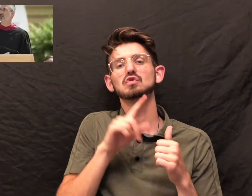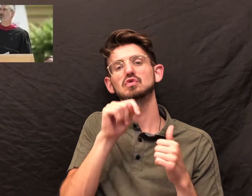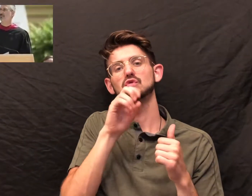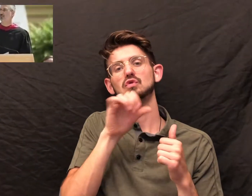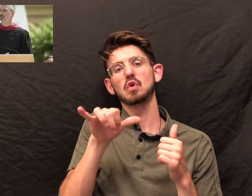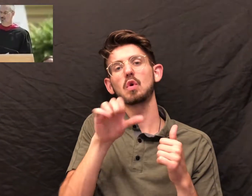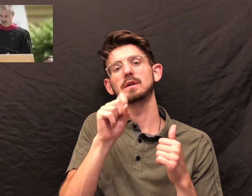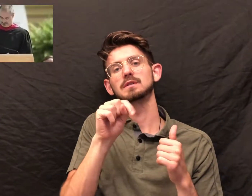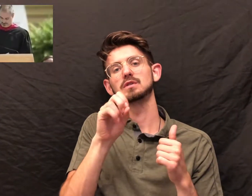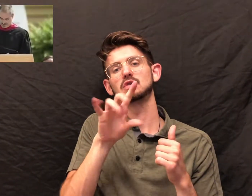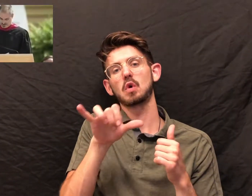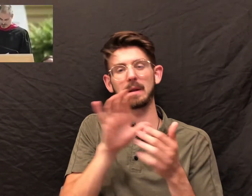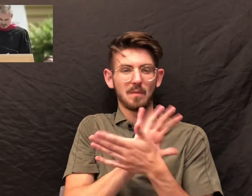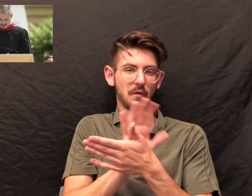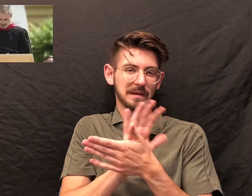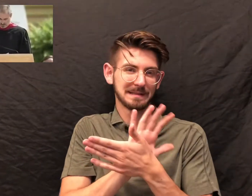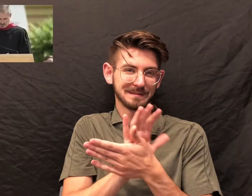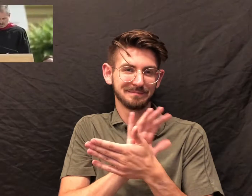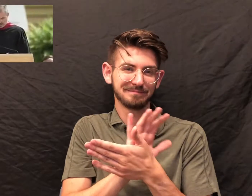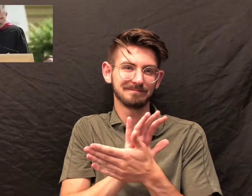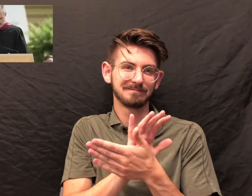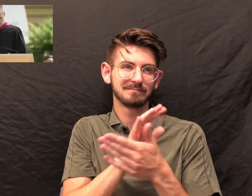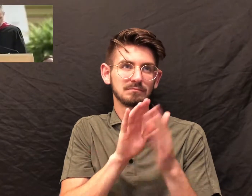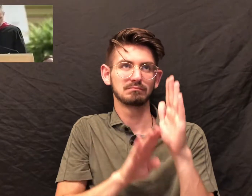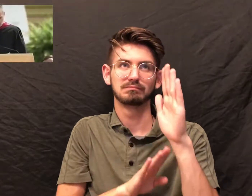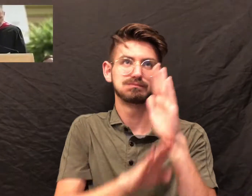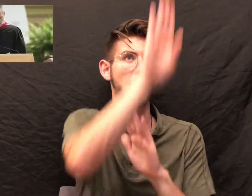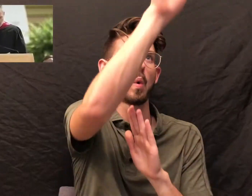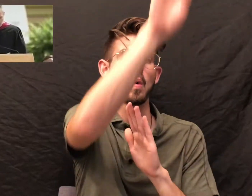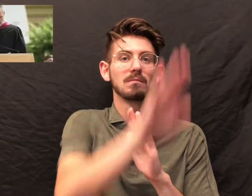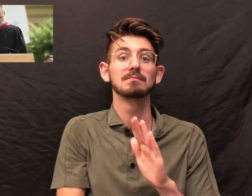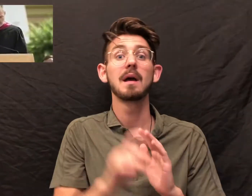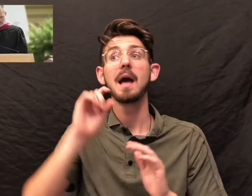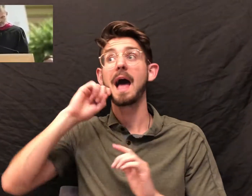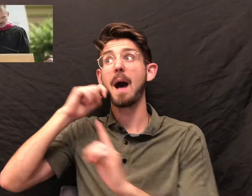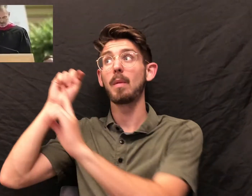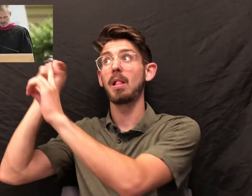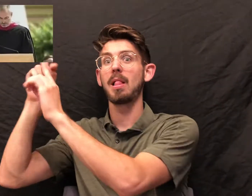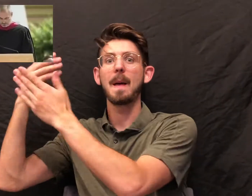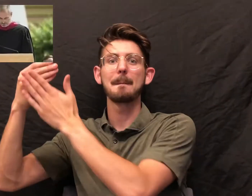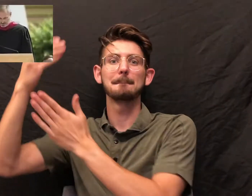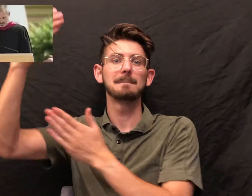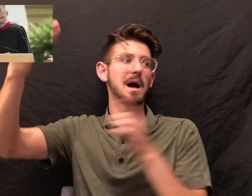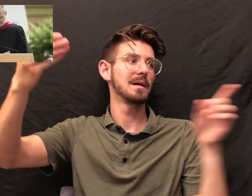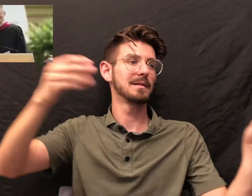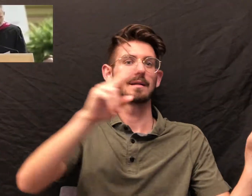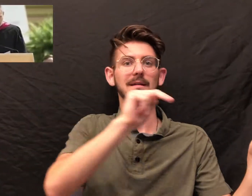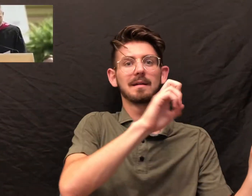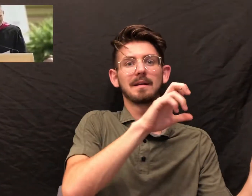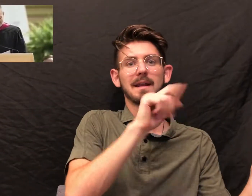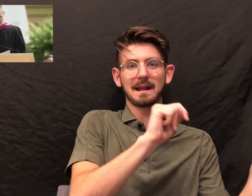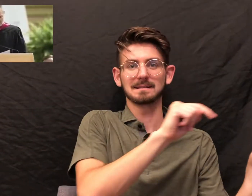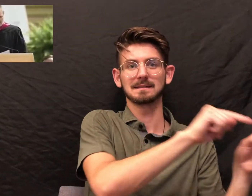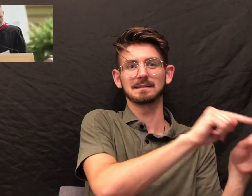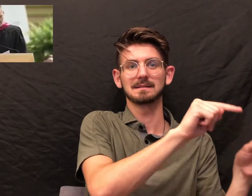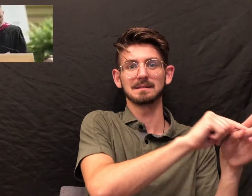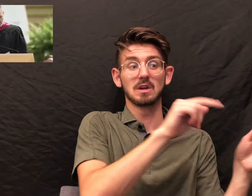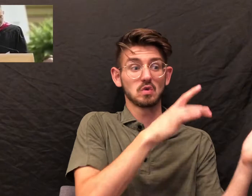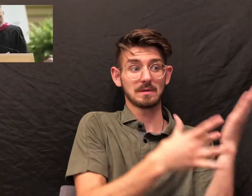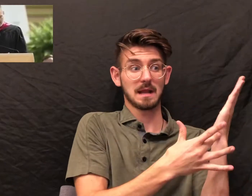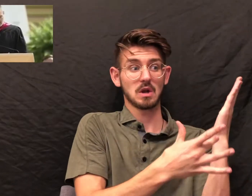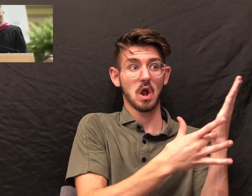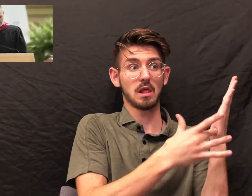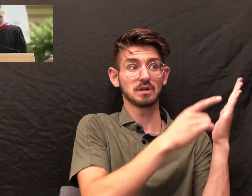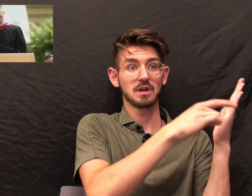In a remarkable turn of events, Apple bought Next, and I returned to Apple, and the technology we developed at Next is at the heart